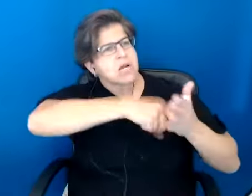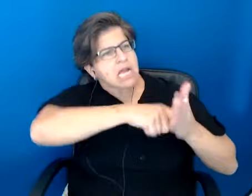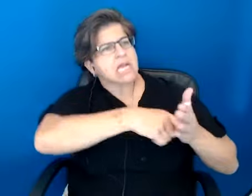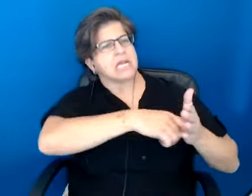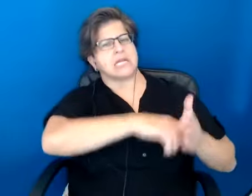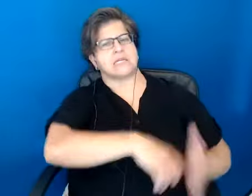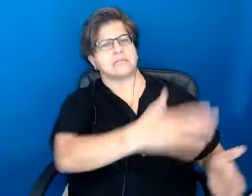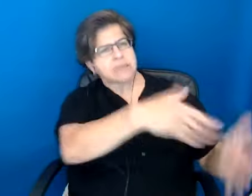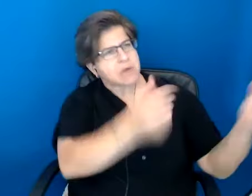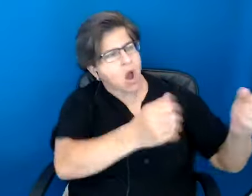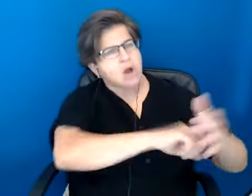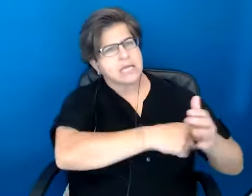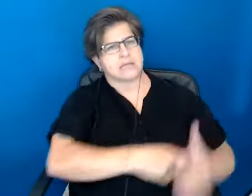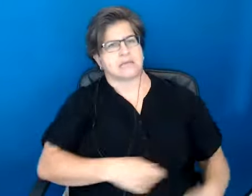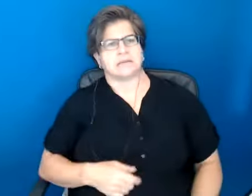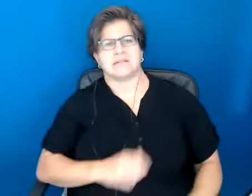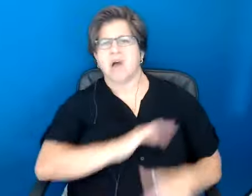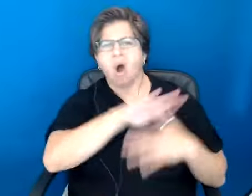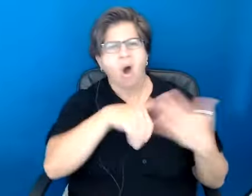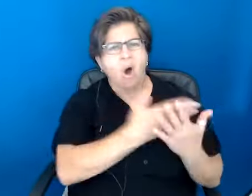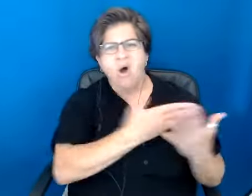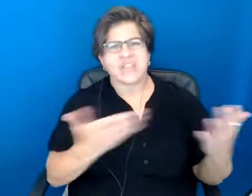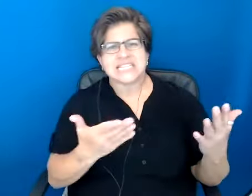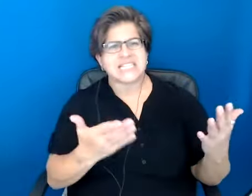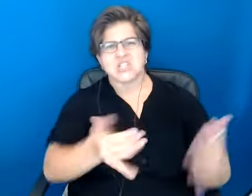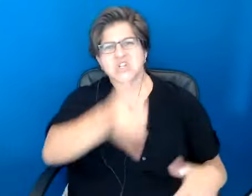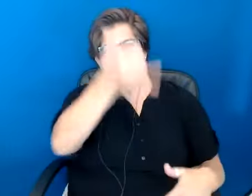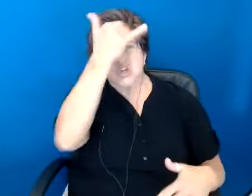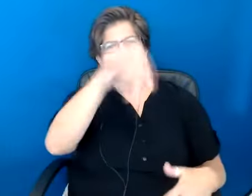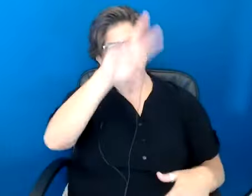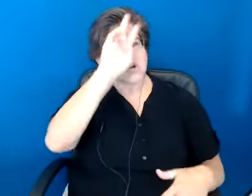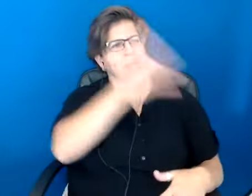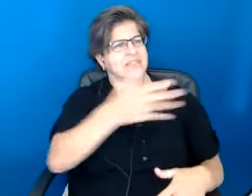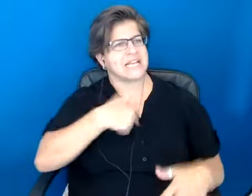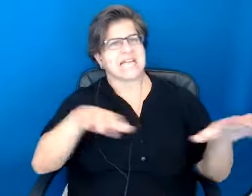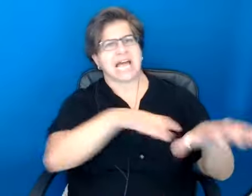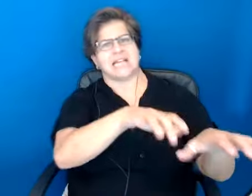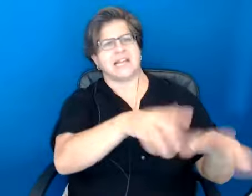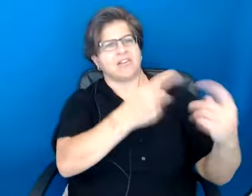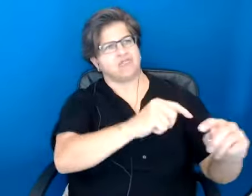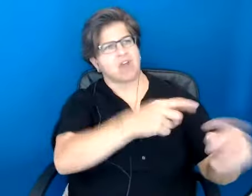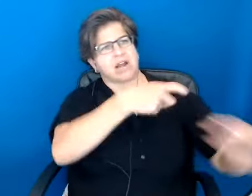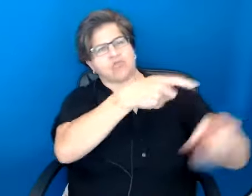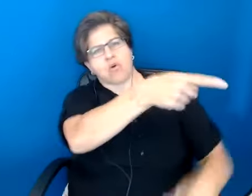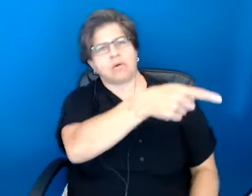always in looking for him, demanding him home and all crazy stuff. Demanding car keys. I don't know how I was going to drive 2 motors,